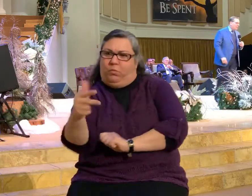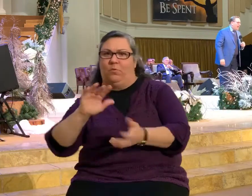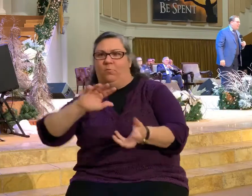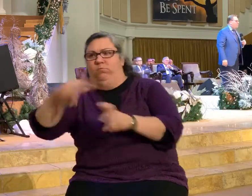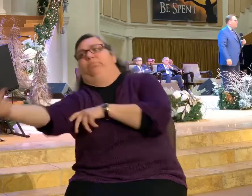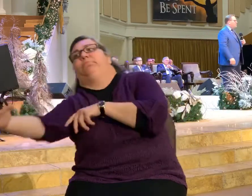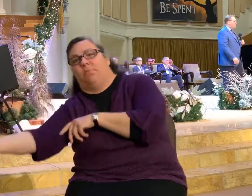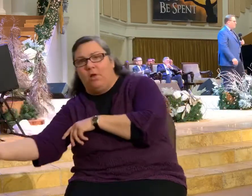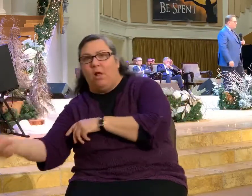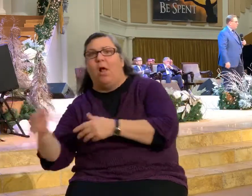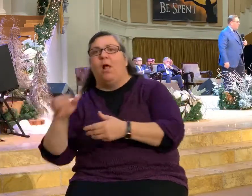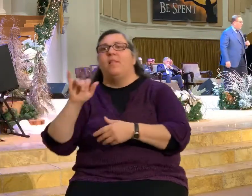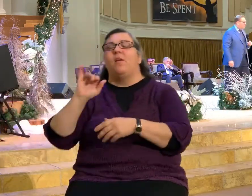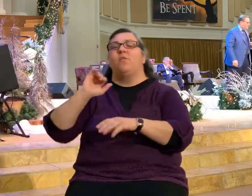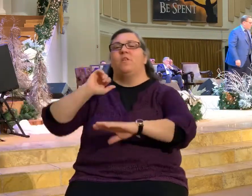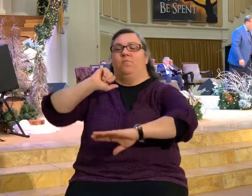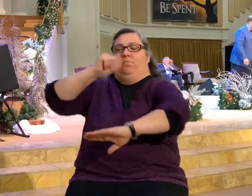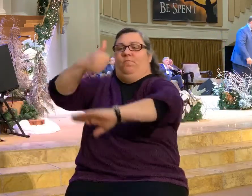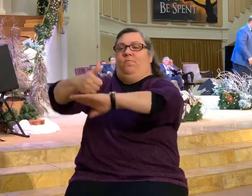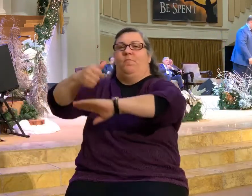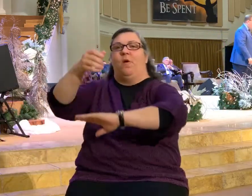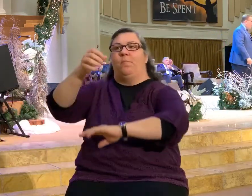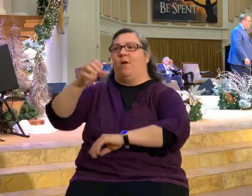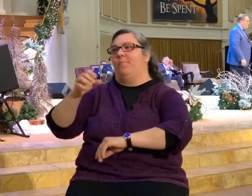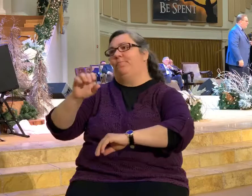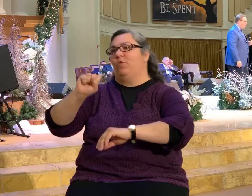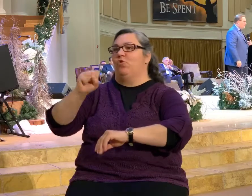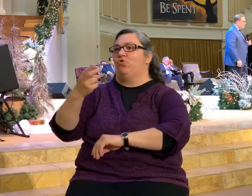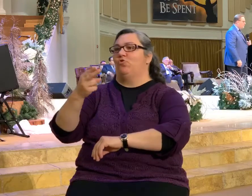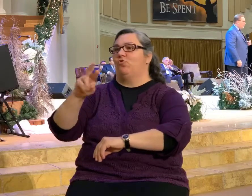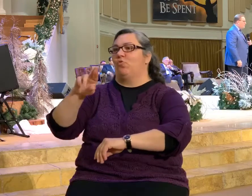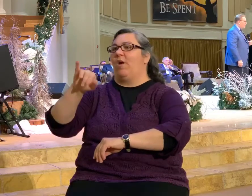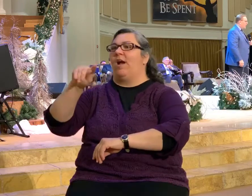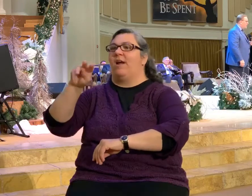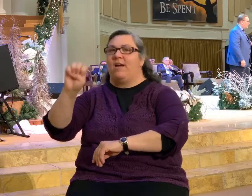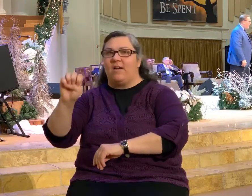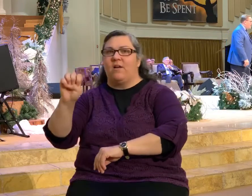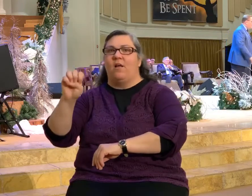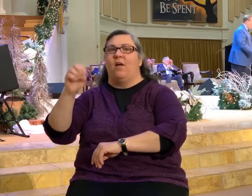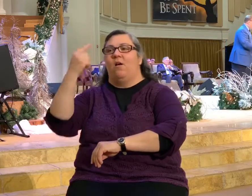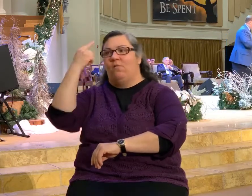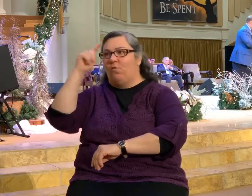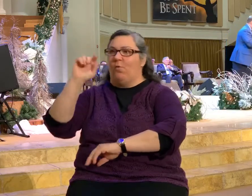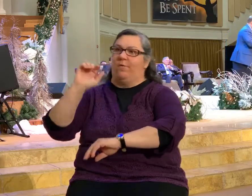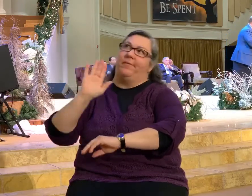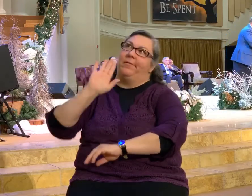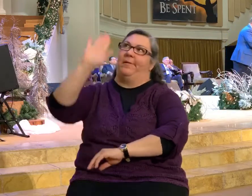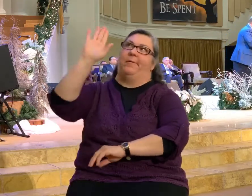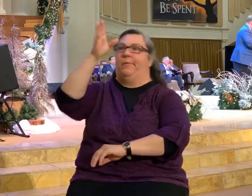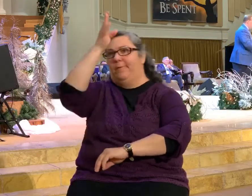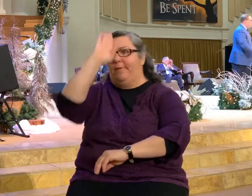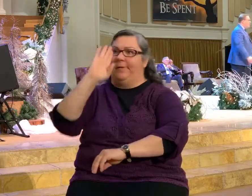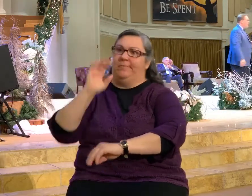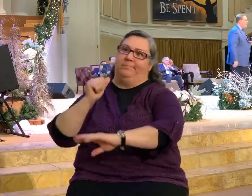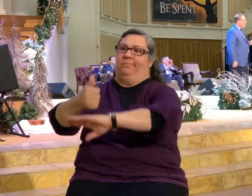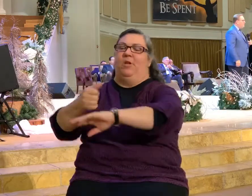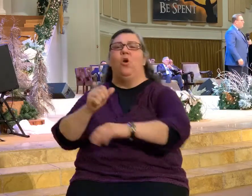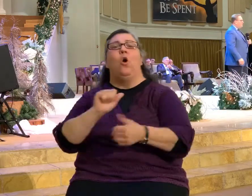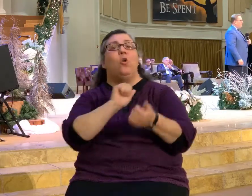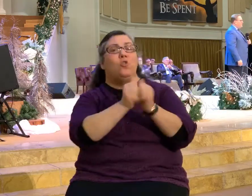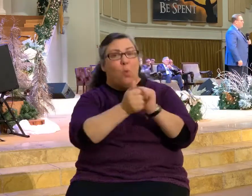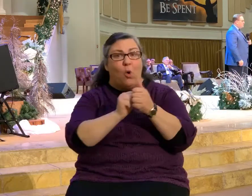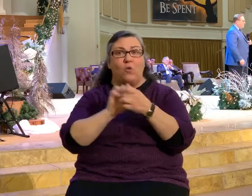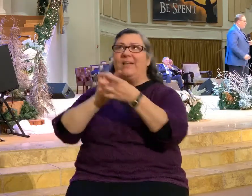a shrine that was built to the altar of one of their cult of Rome gods. Even their sports was